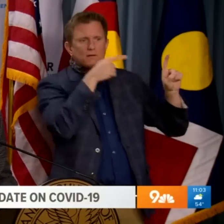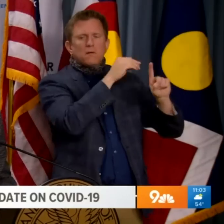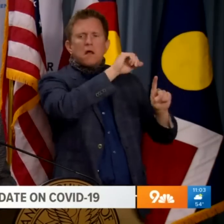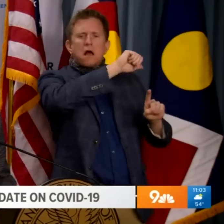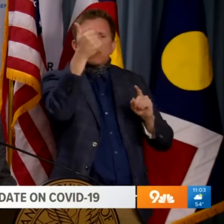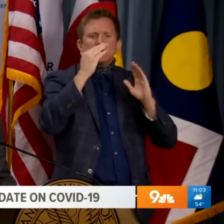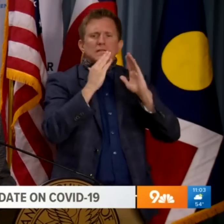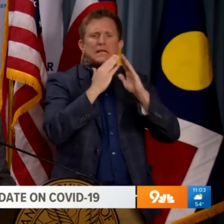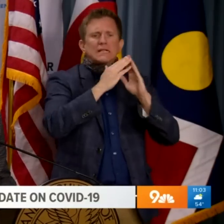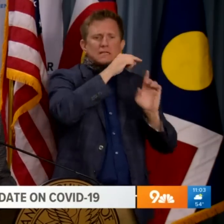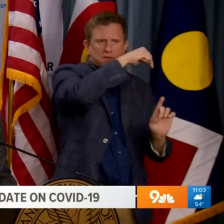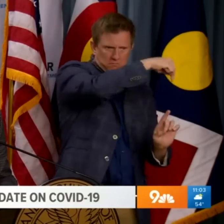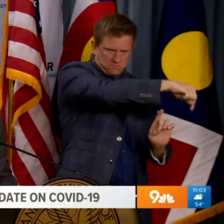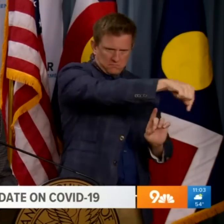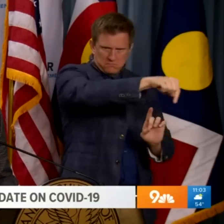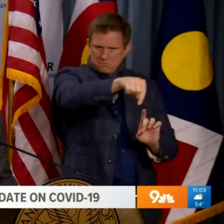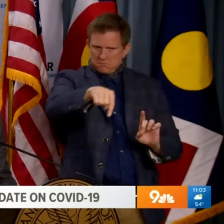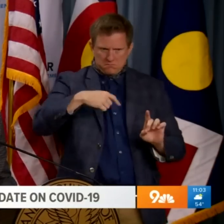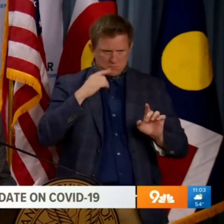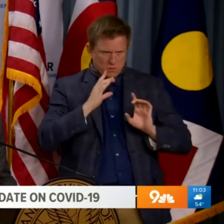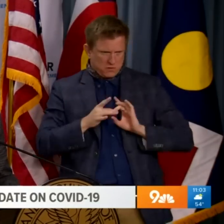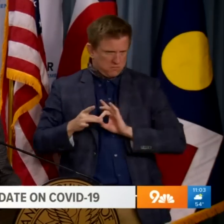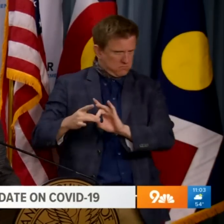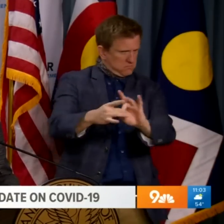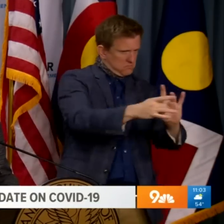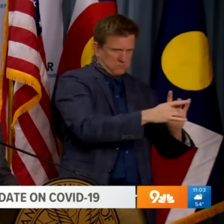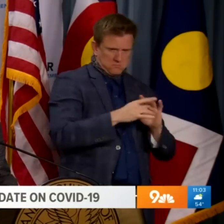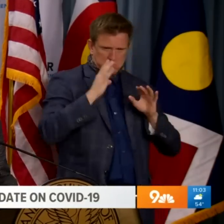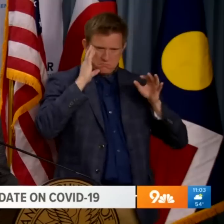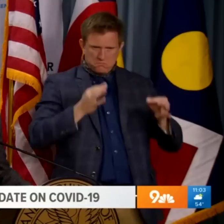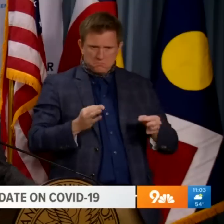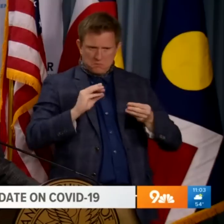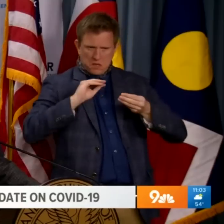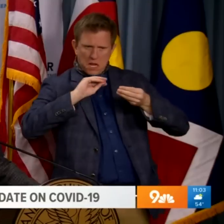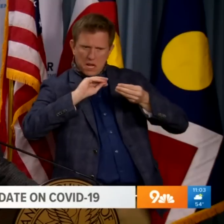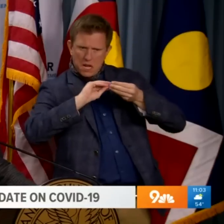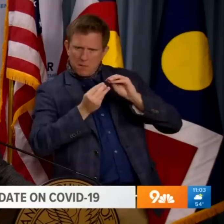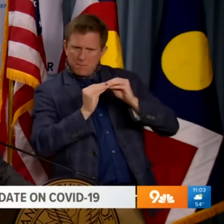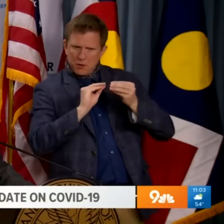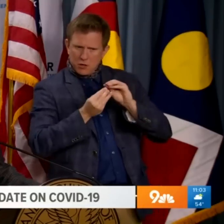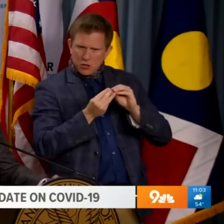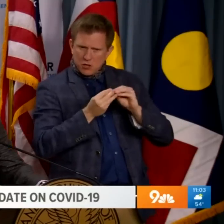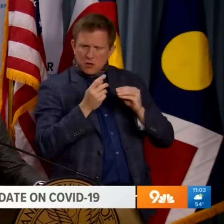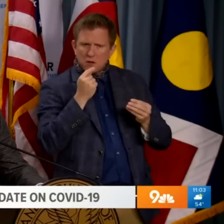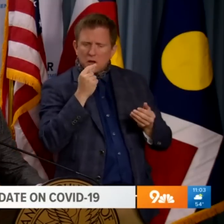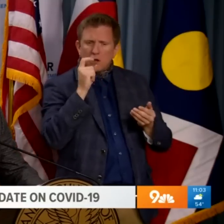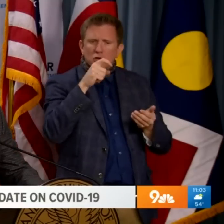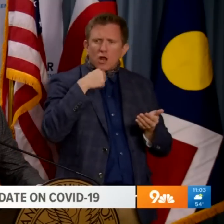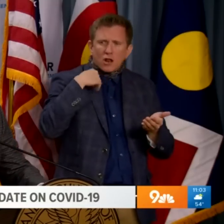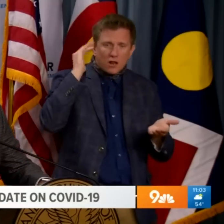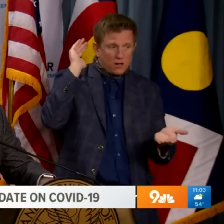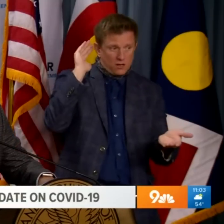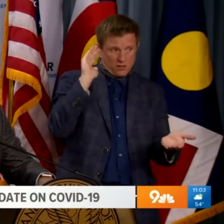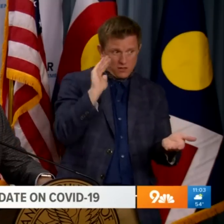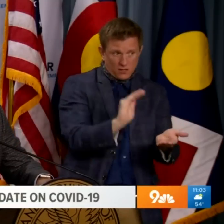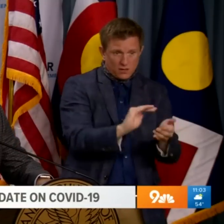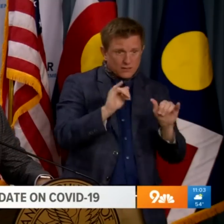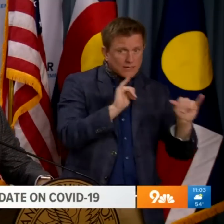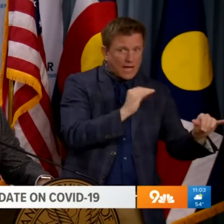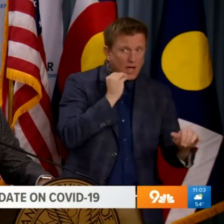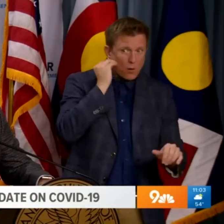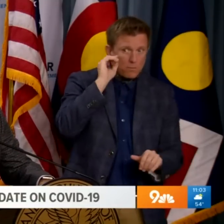Colorado stay-at-home order on Sunday and Denver's at the end of this month. This is a critical week for Denver and the metro area.